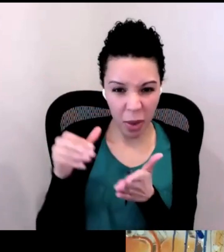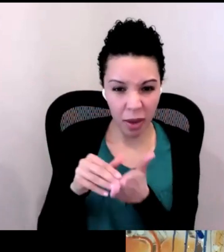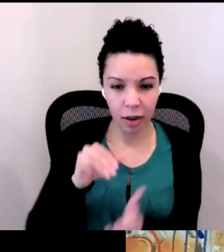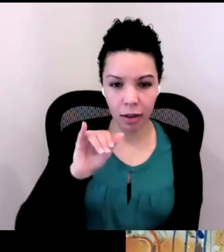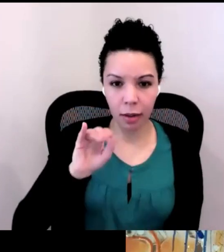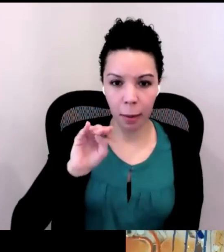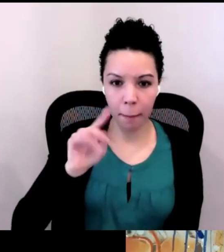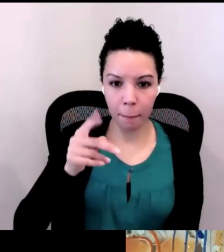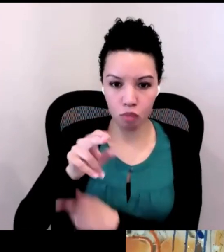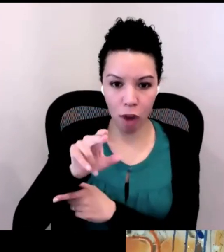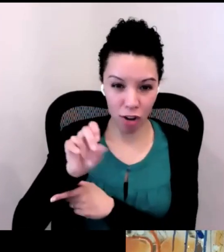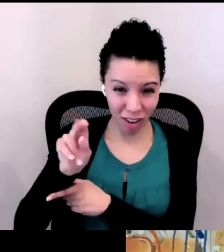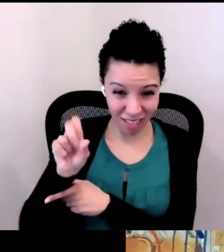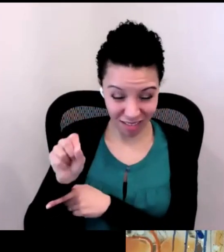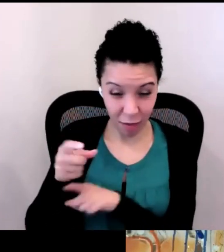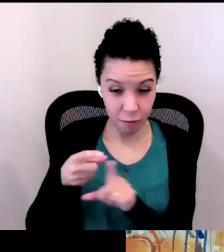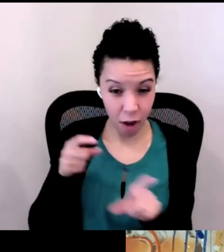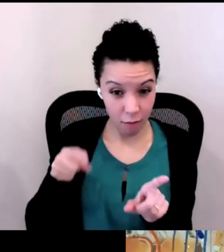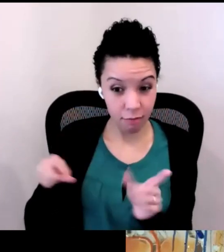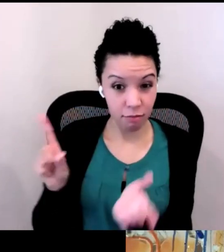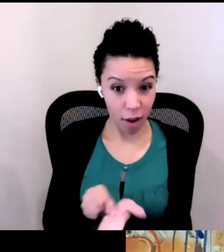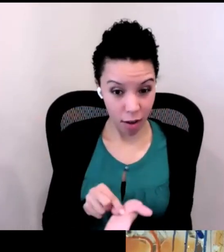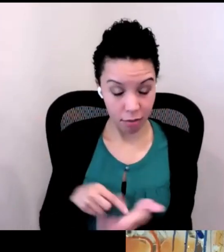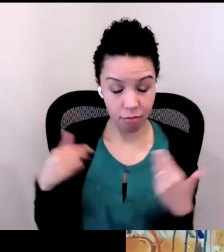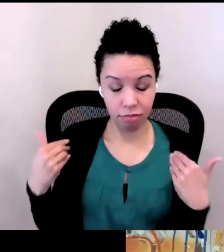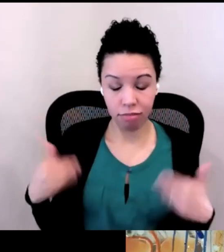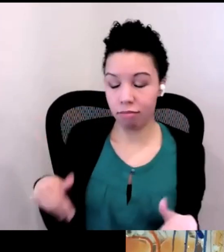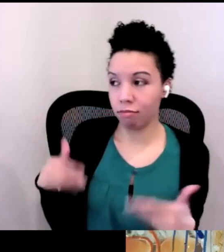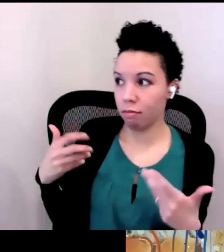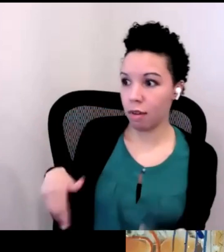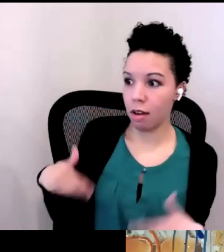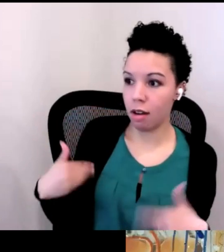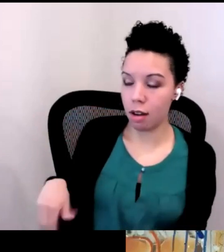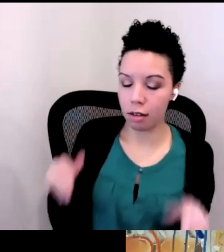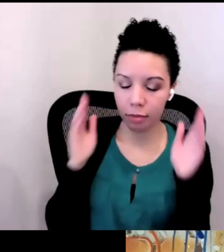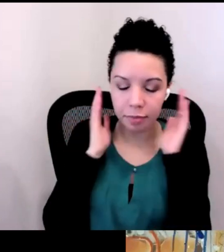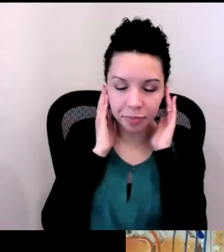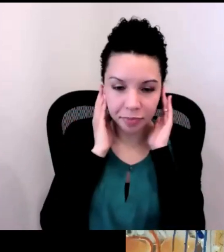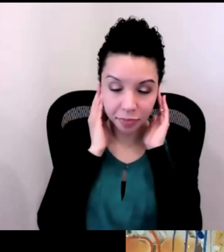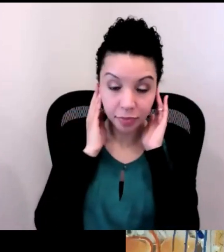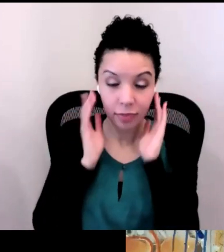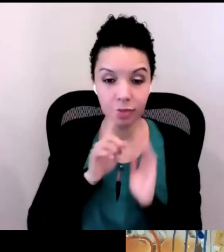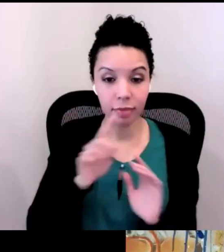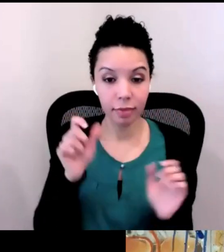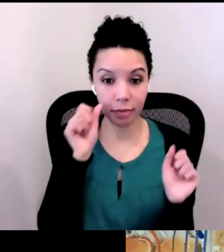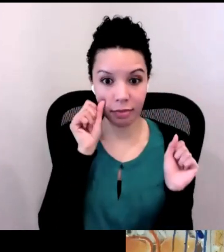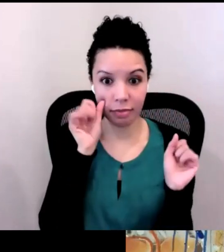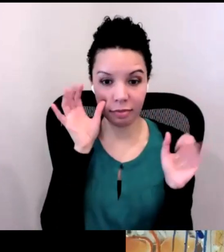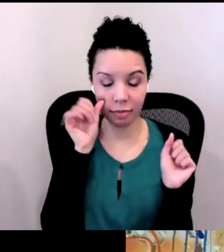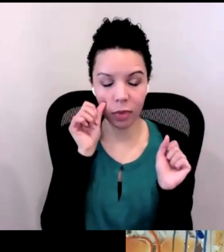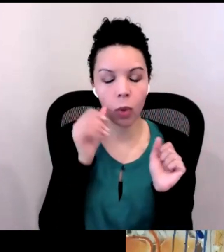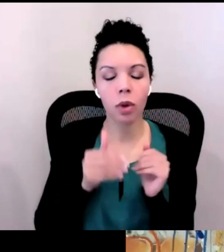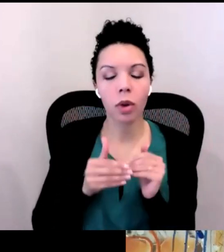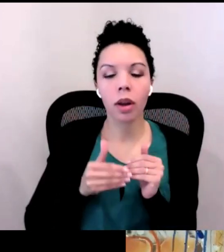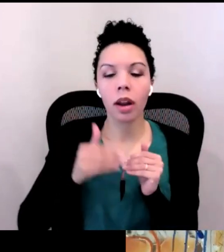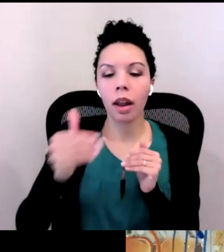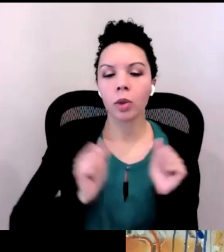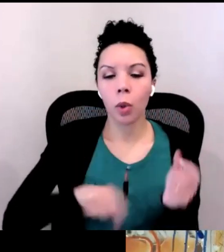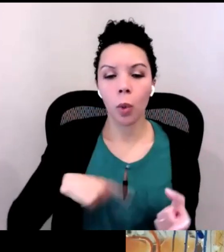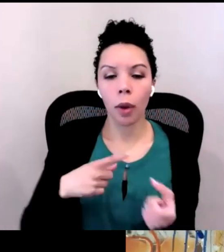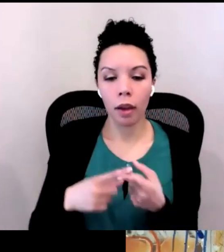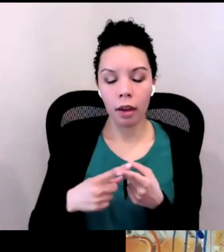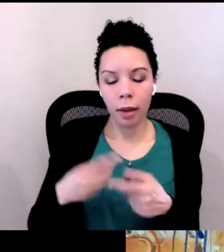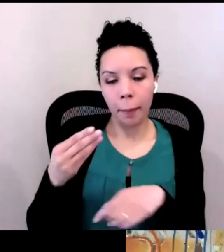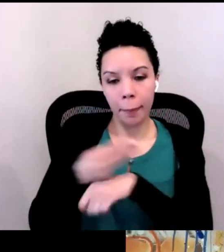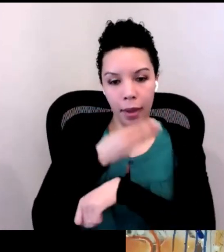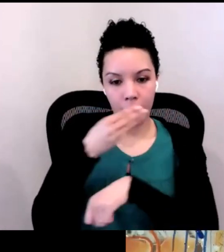it was really, really amazing. And our next show is in Miami on March 8th. And we